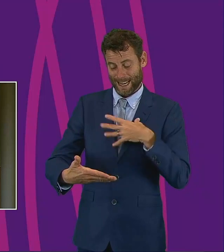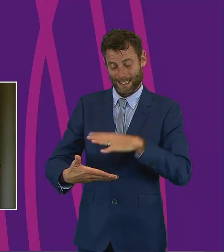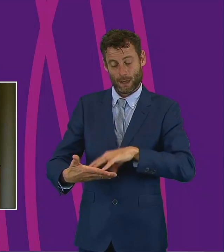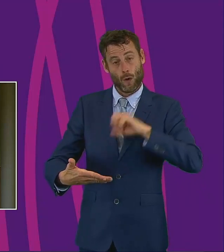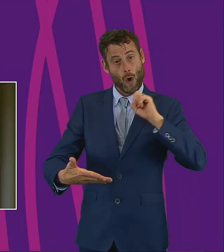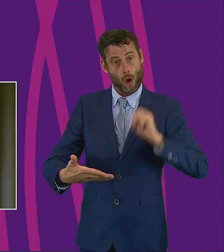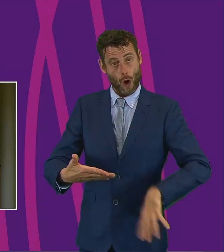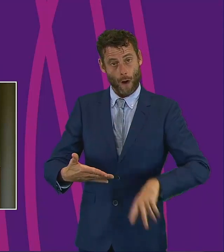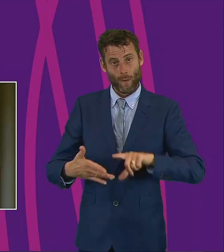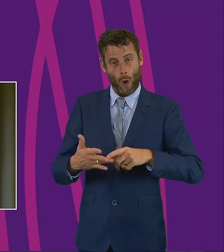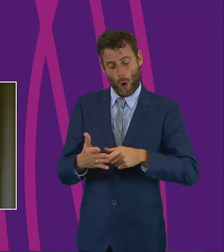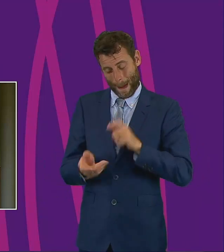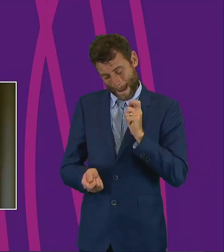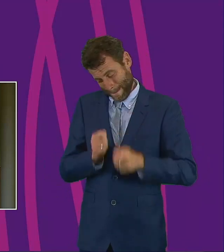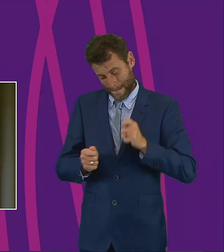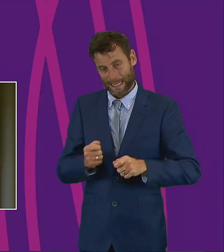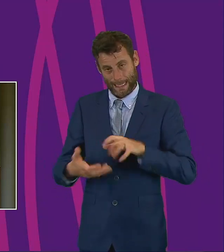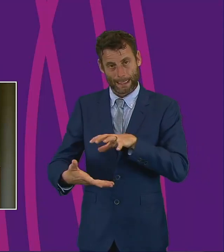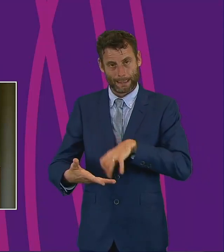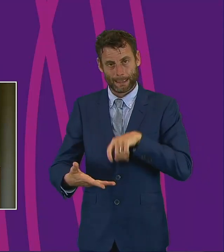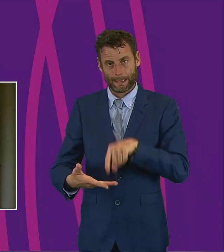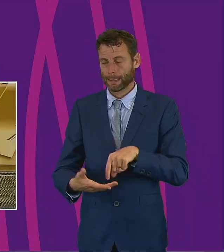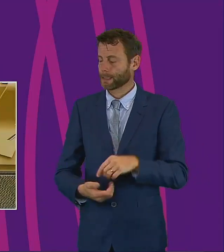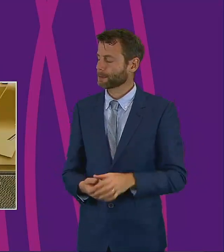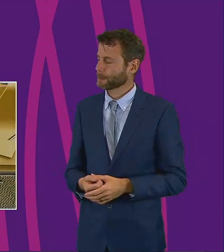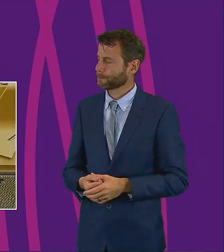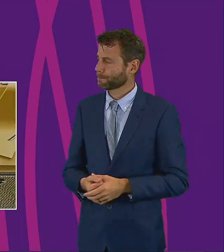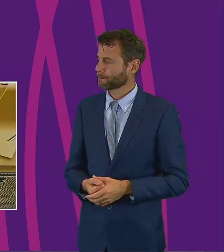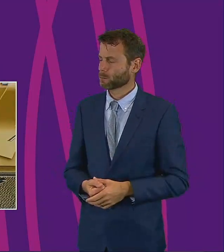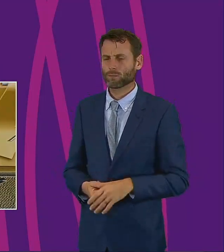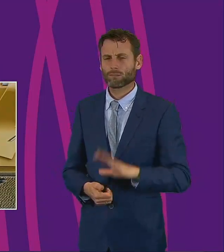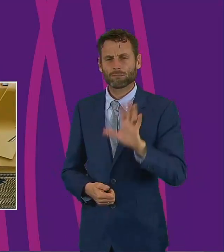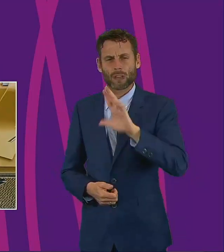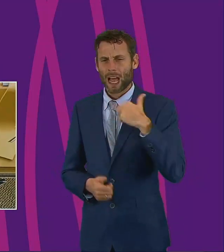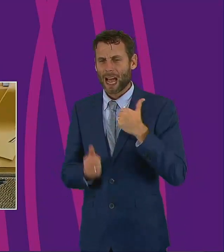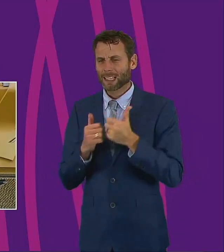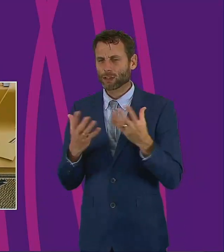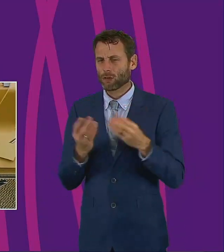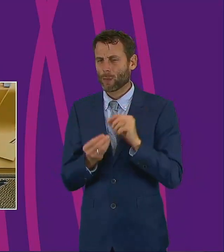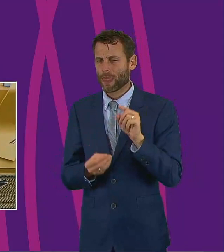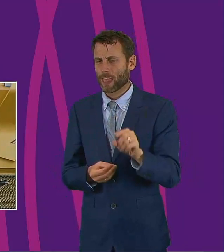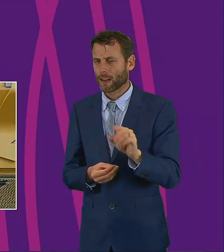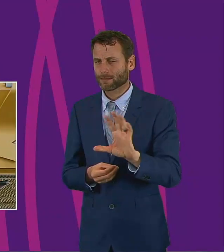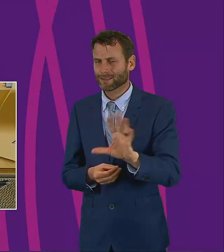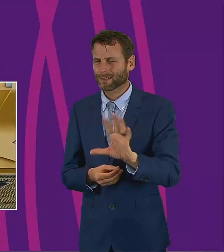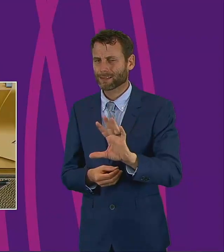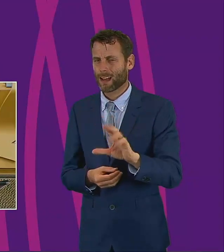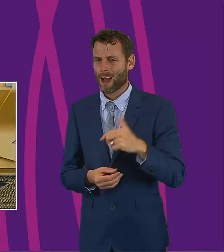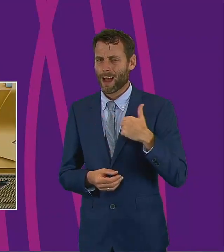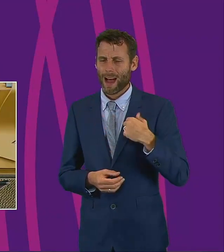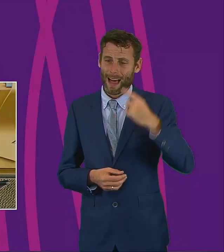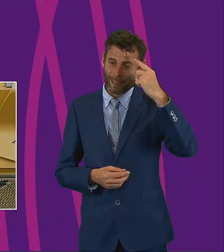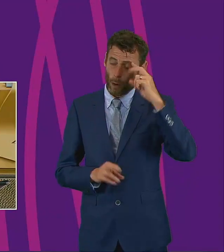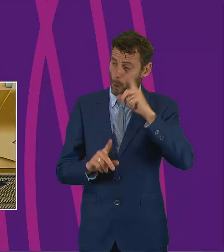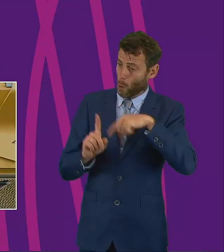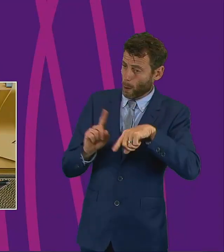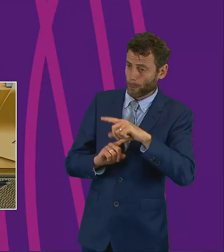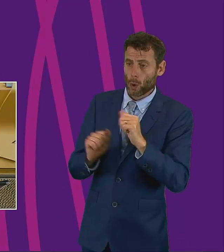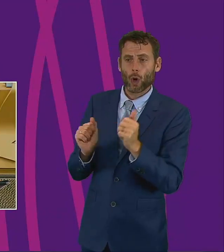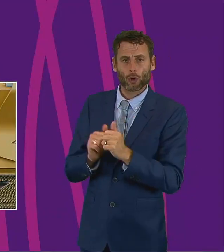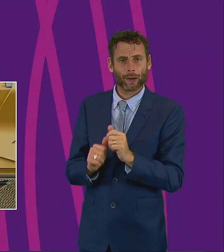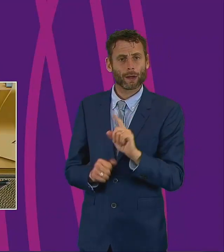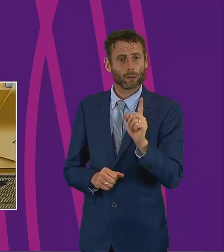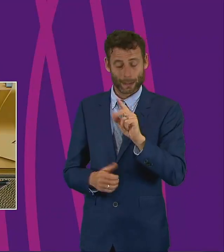heavily? First Minister. No, I don't accept that. What I do accept, and I hope everybody will enter into